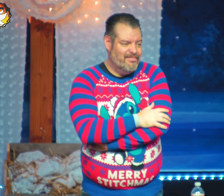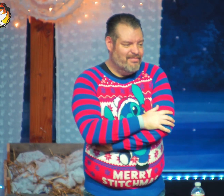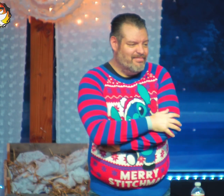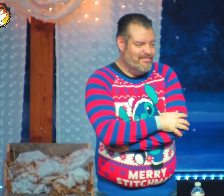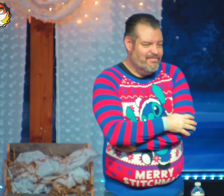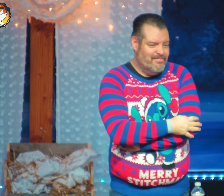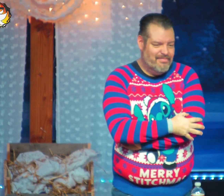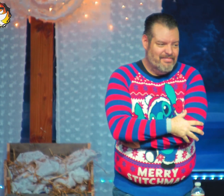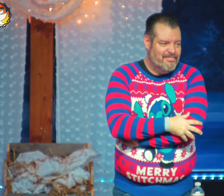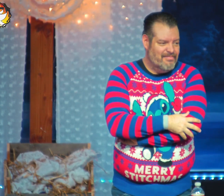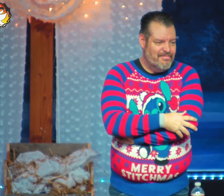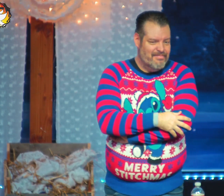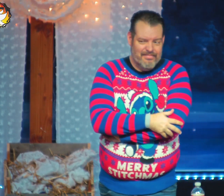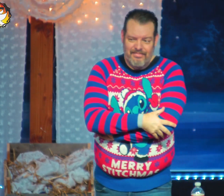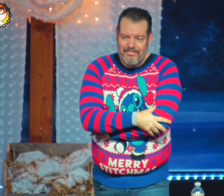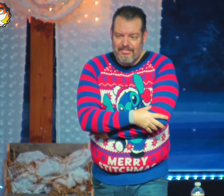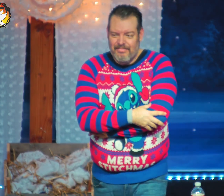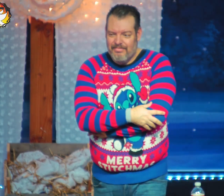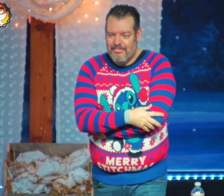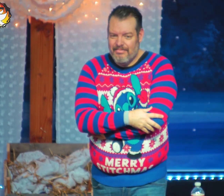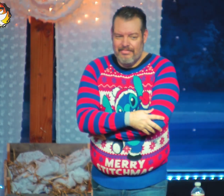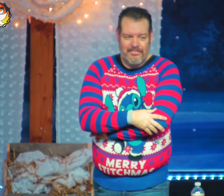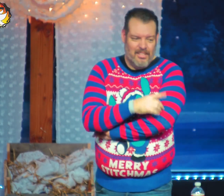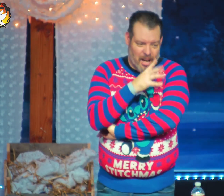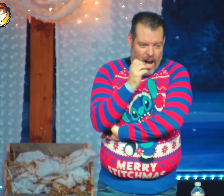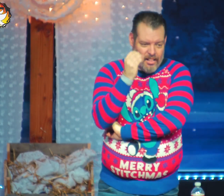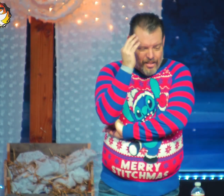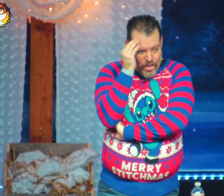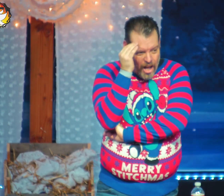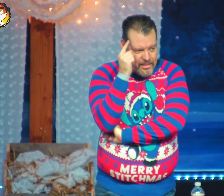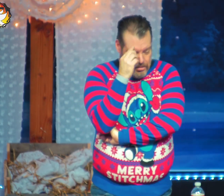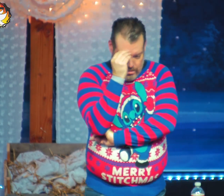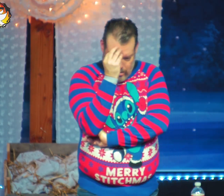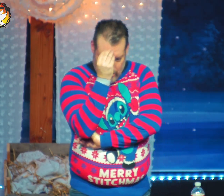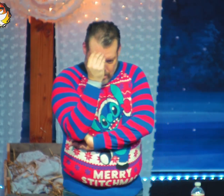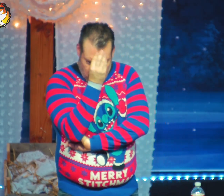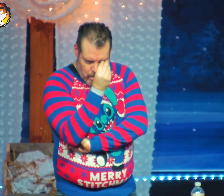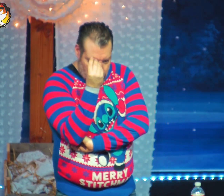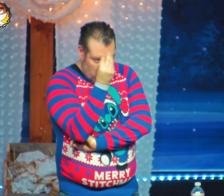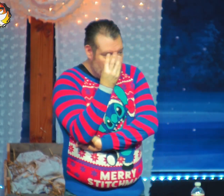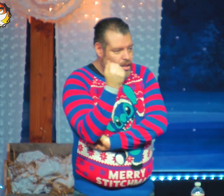that? Okay, that's an ugly thought. Don't say that.